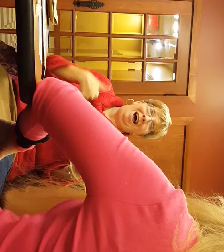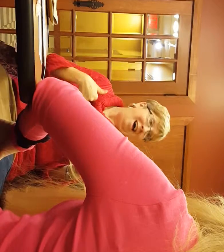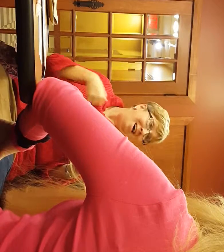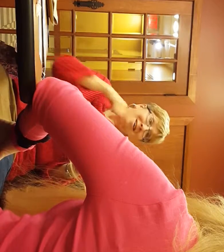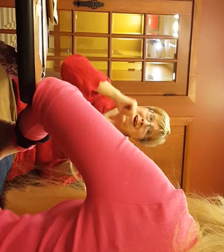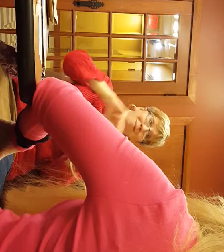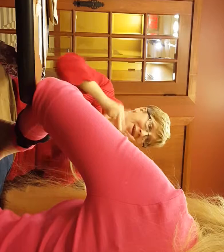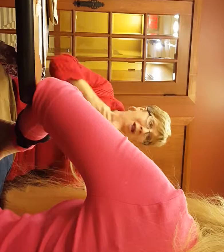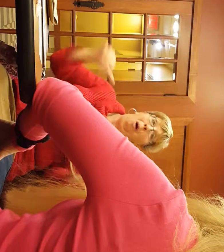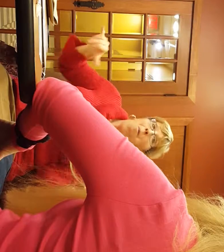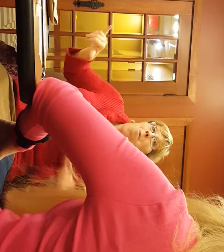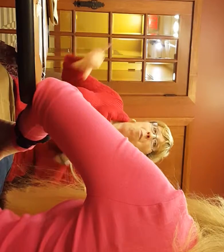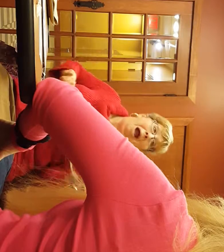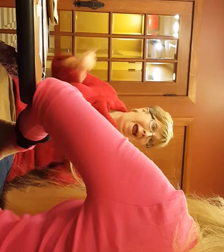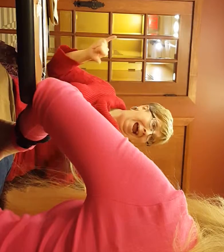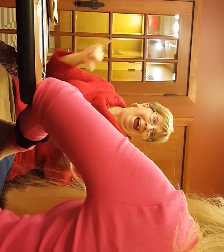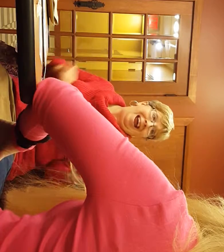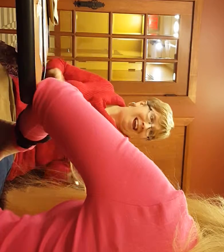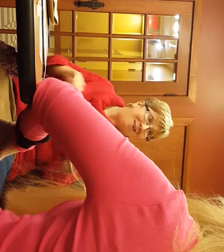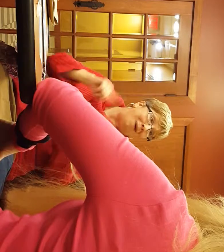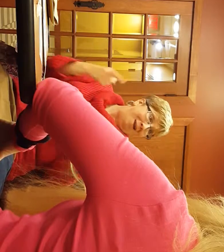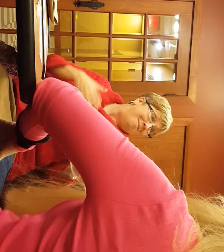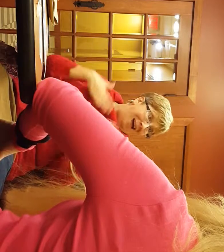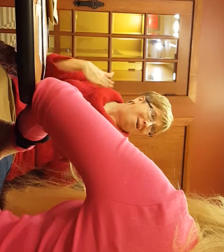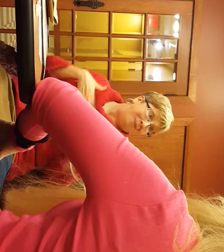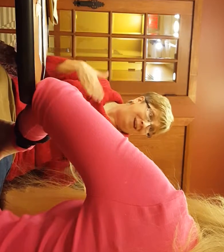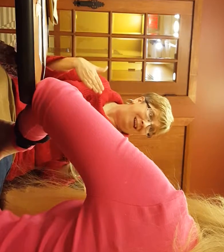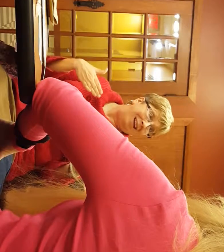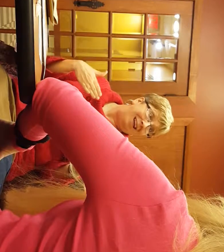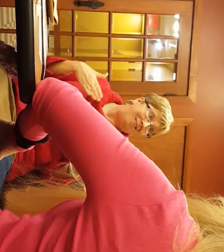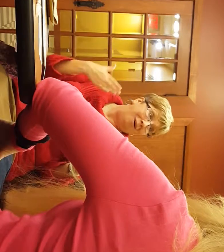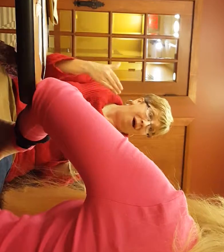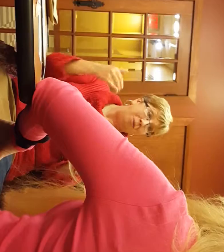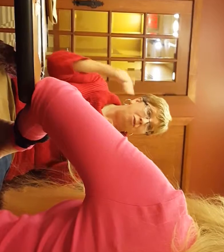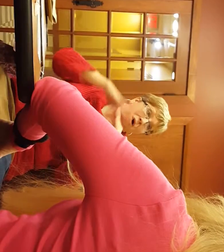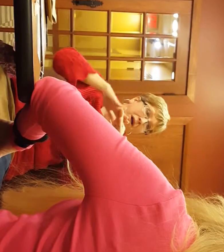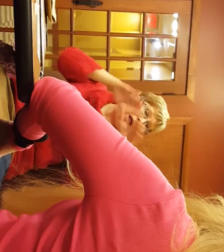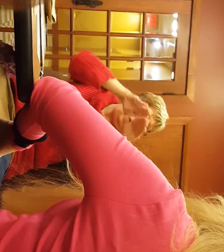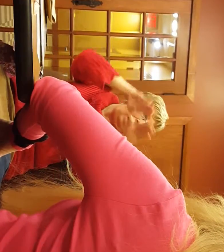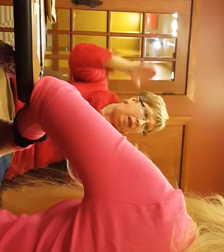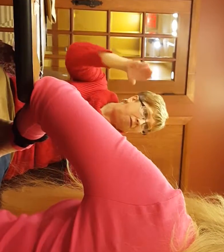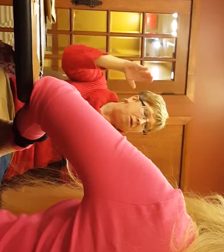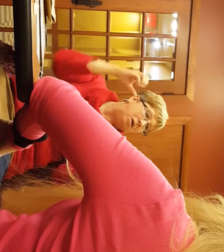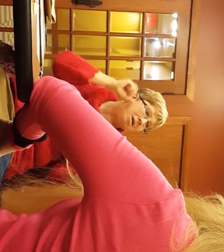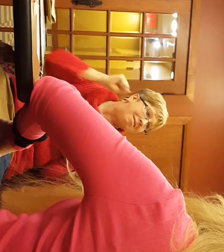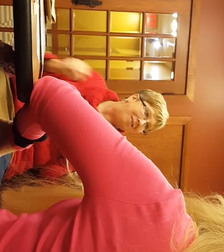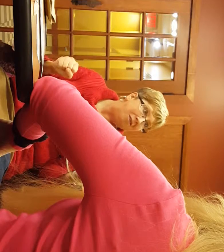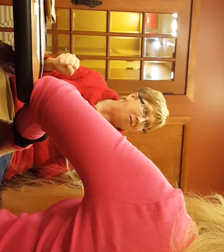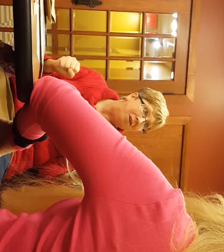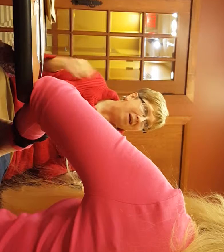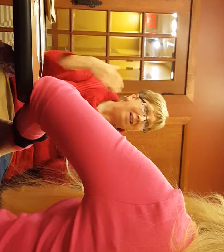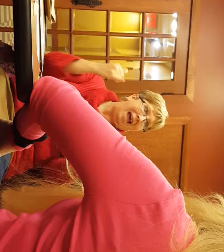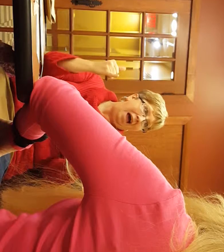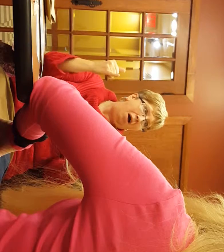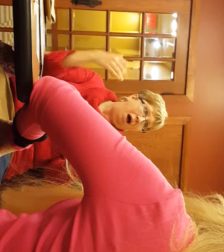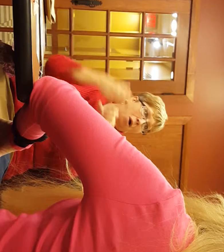after holding the rank of silver for 3 months, I won a trip to go to the lavender fields at harvest time and help out with that. So I'm